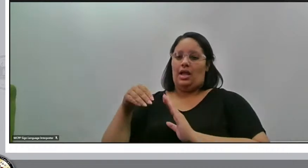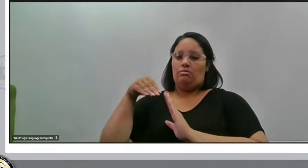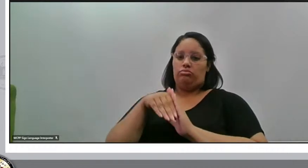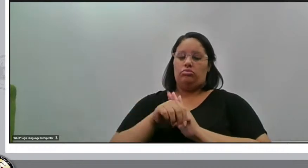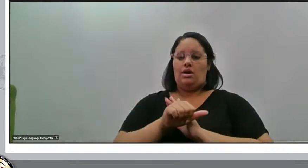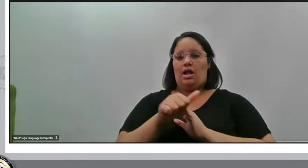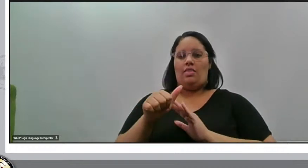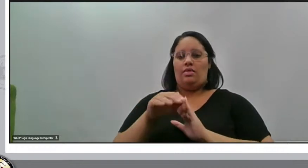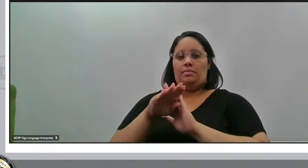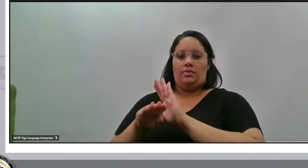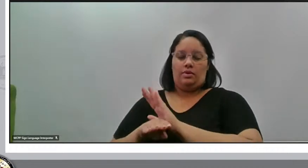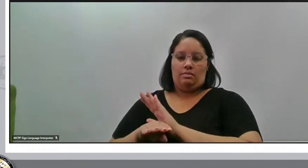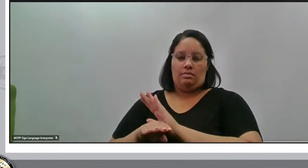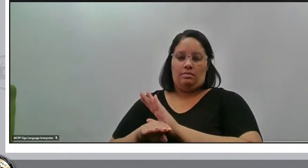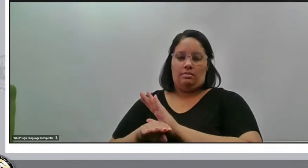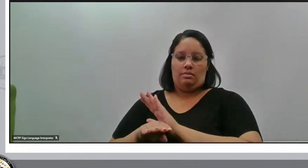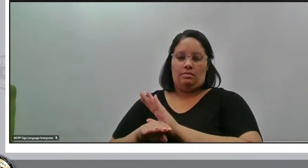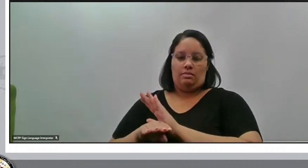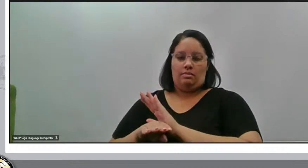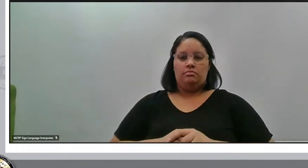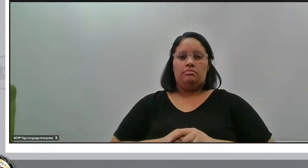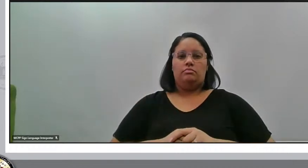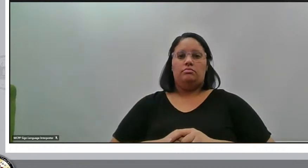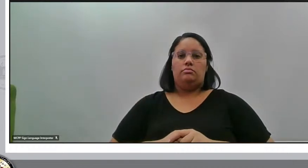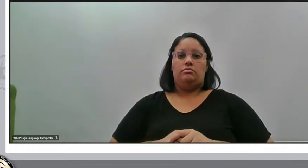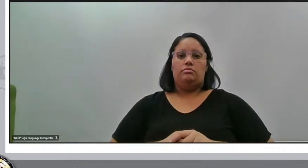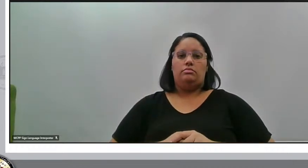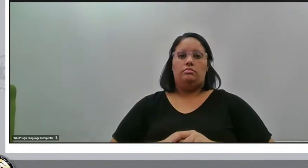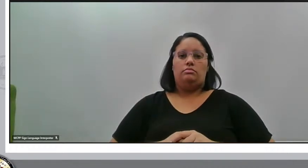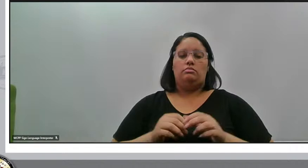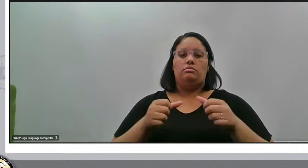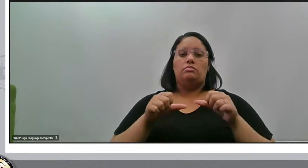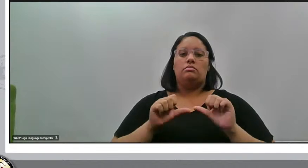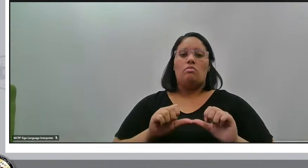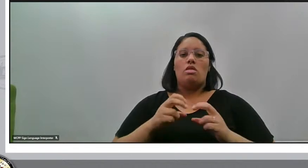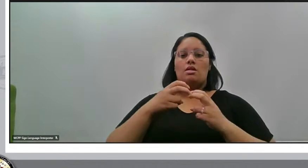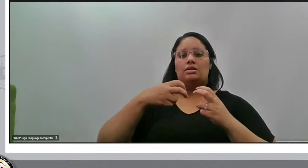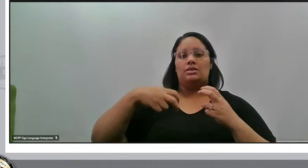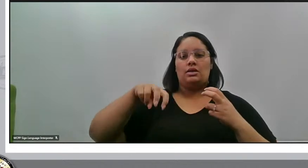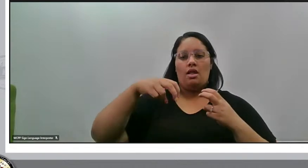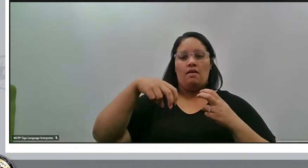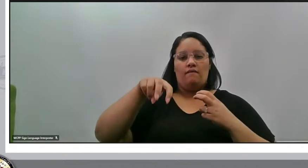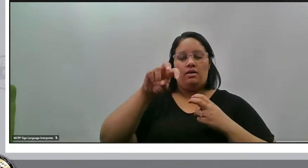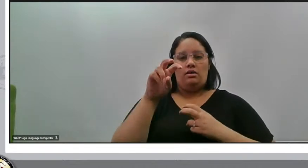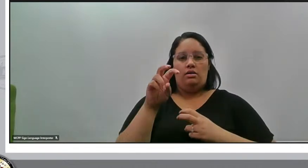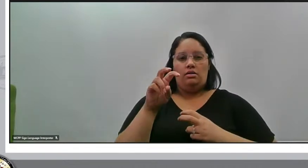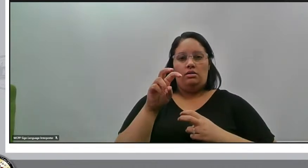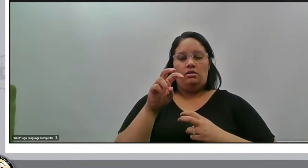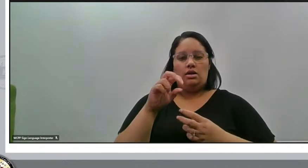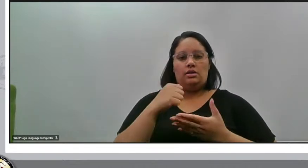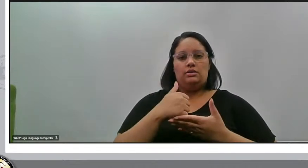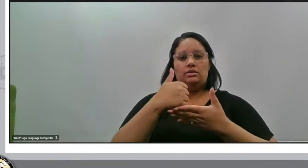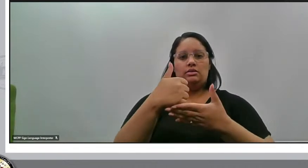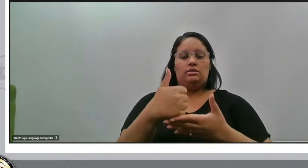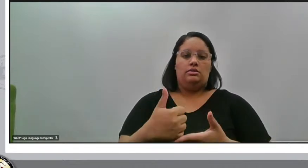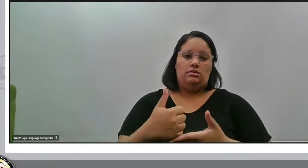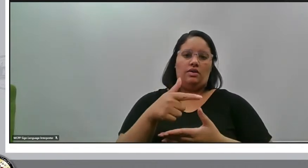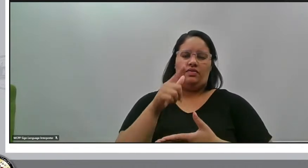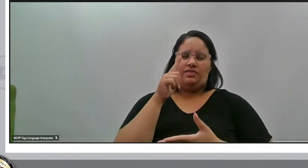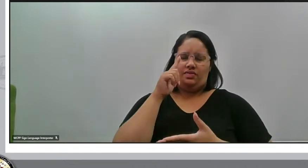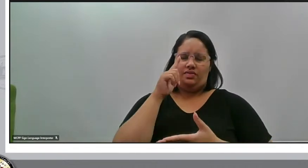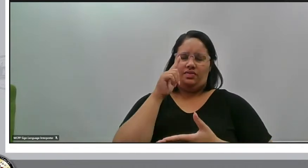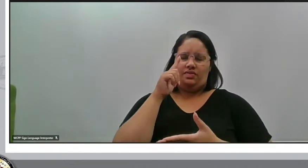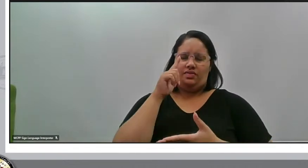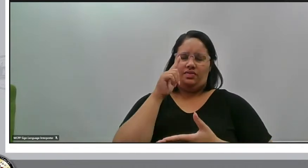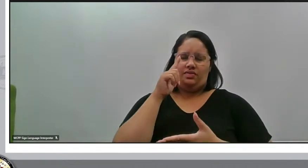other programs. And then specifically, the travel and subsistence, and I'm assuming this relates to